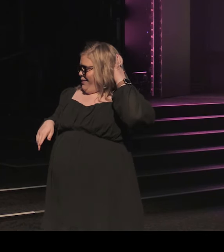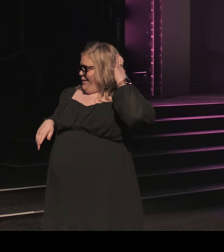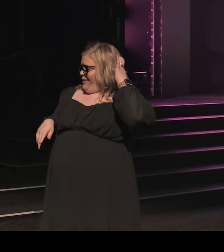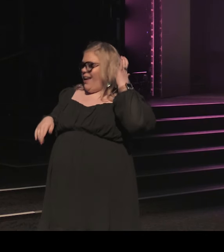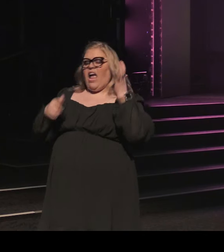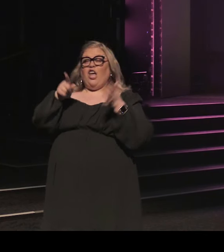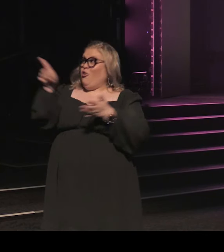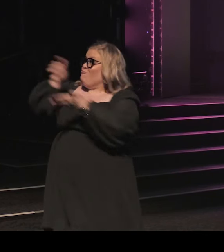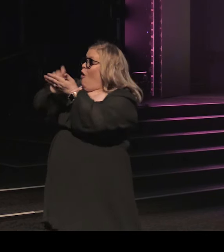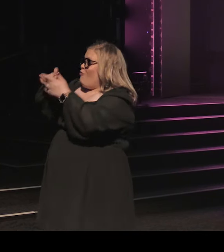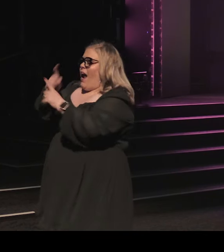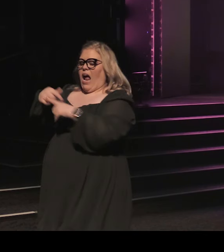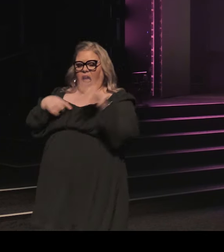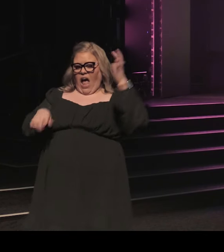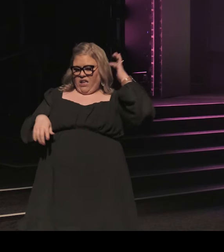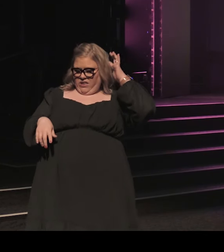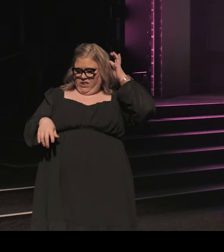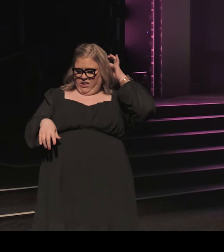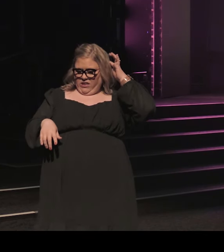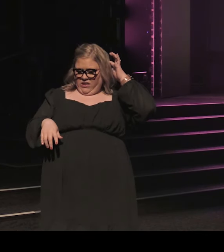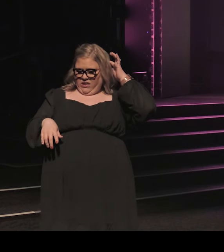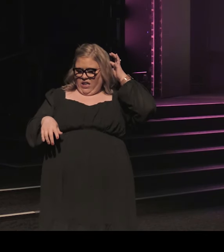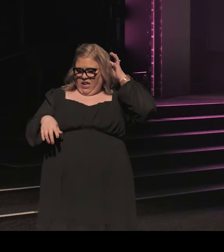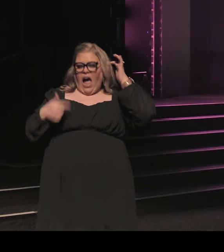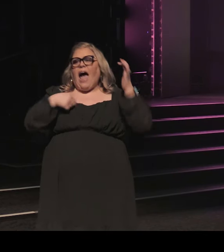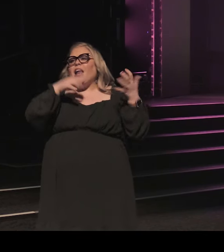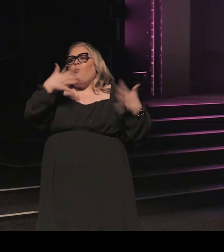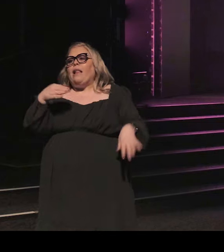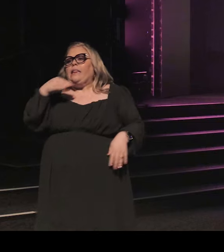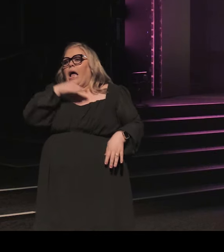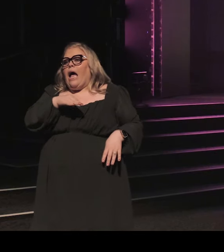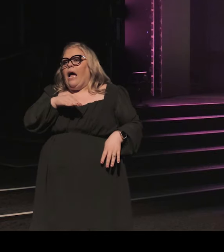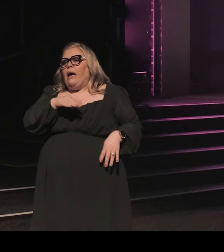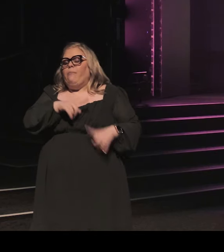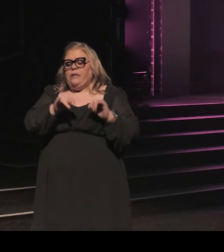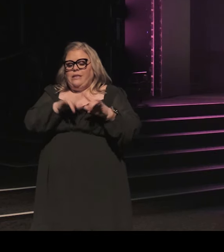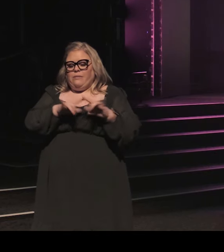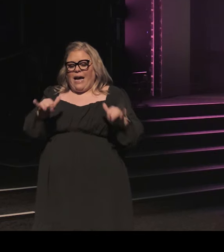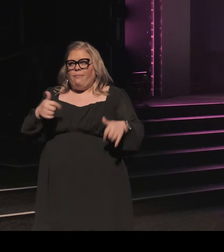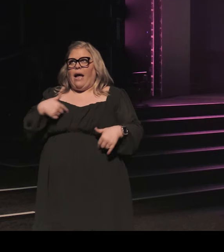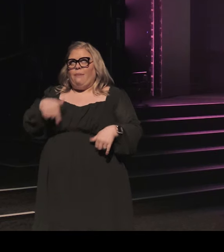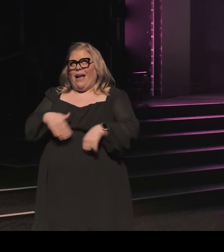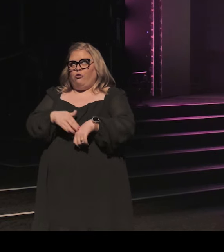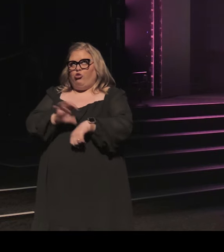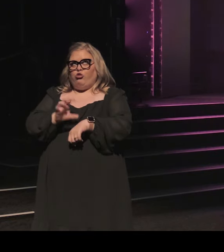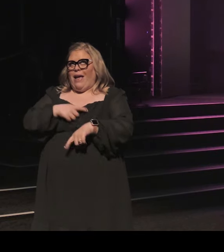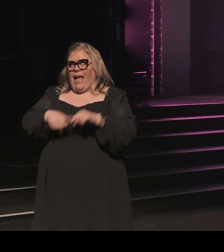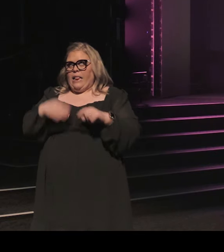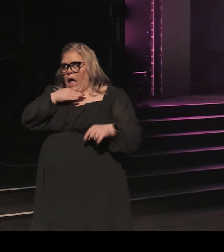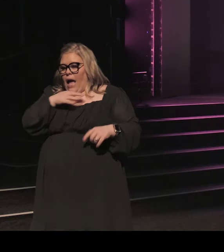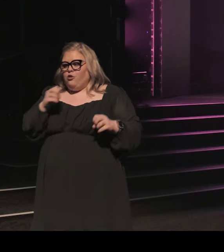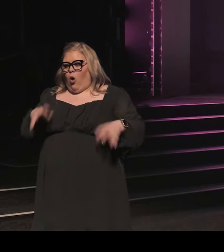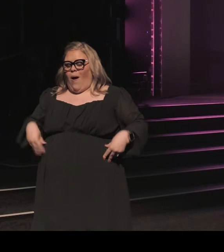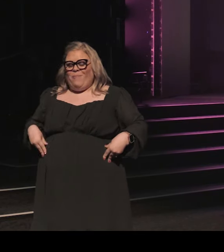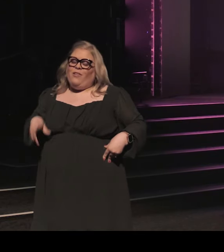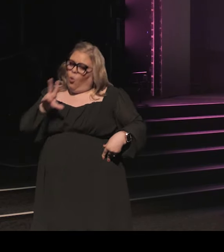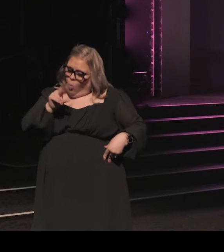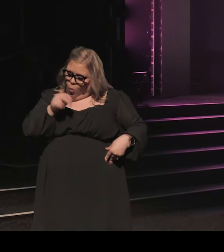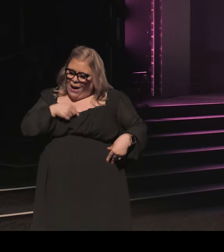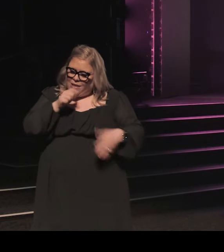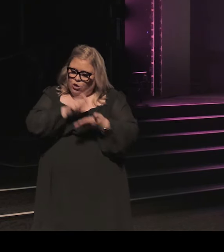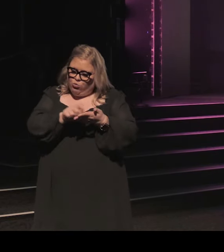was like, "I wanted to lie because that would look really cool, but I didn't." And this is a church, so I'm not going to lie tonight either. I